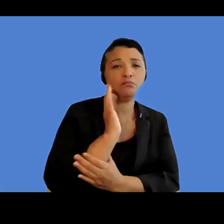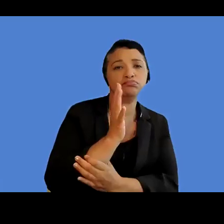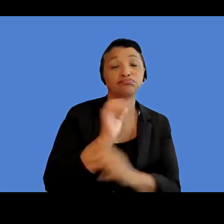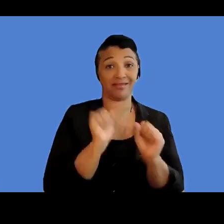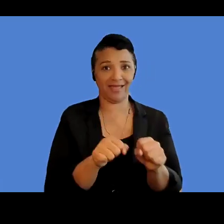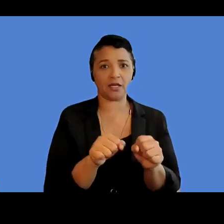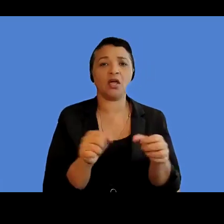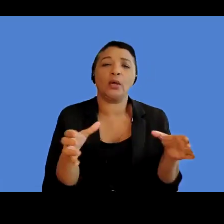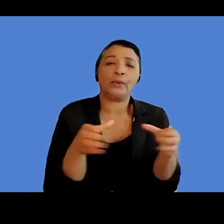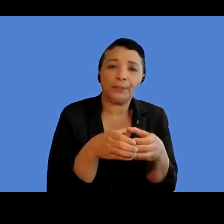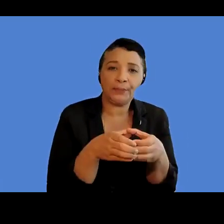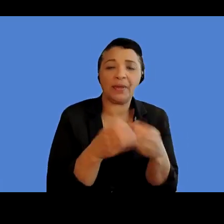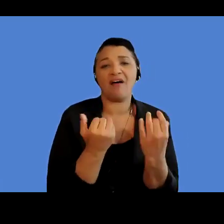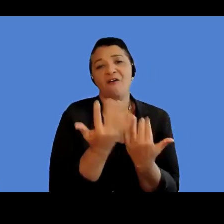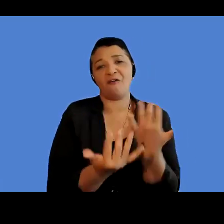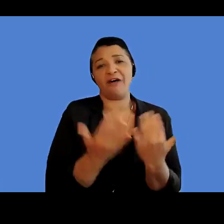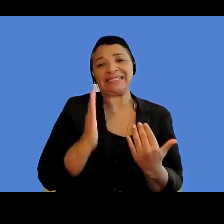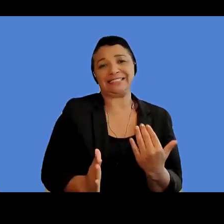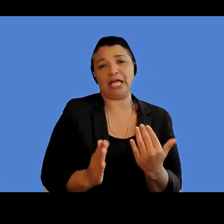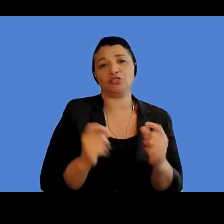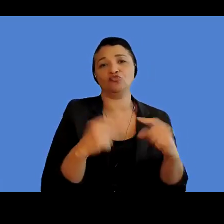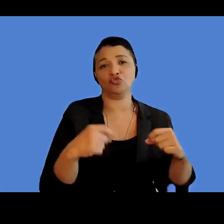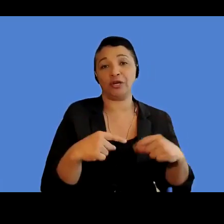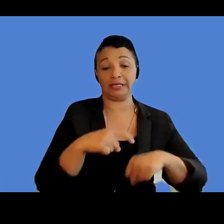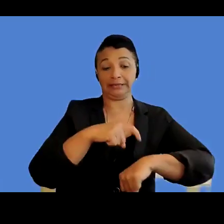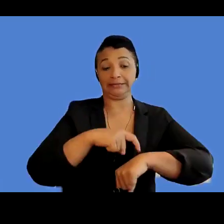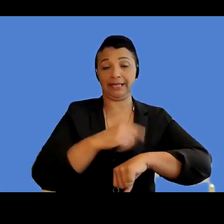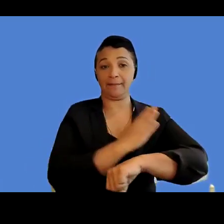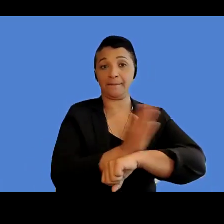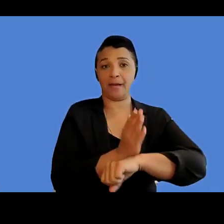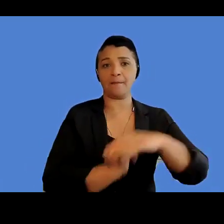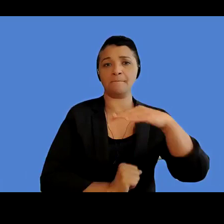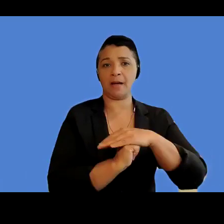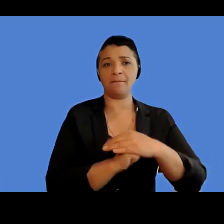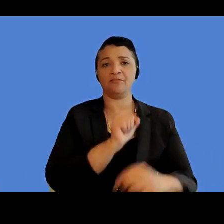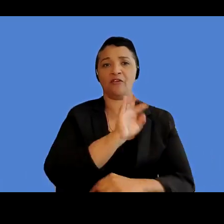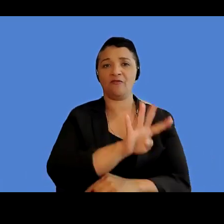and that will last 45 minutes,